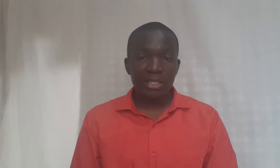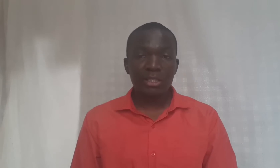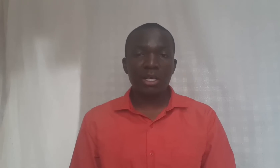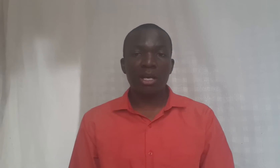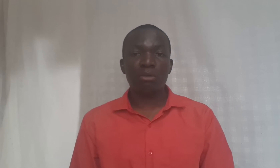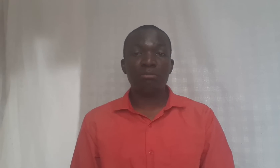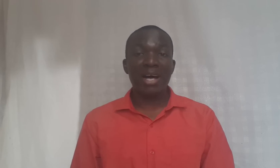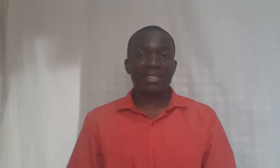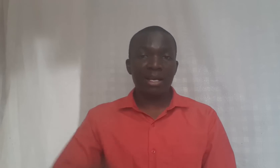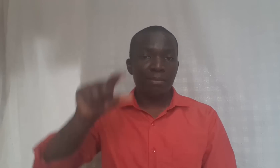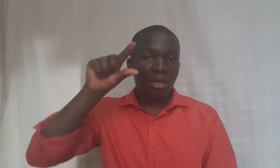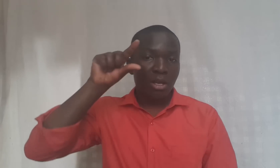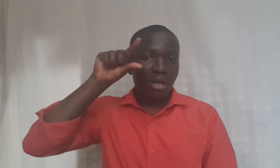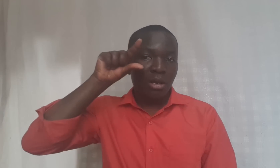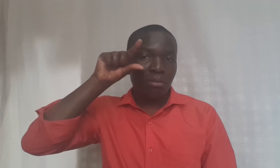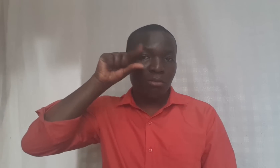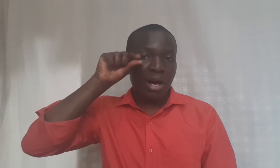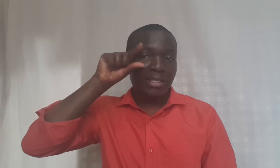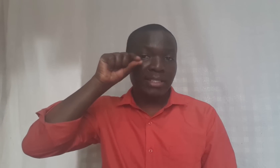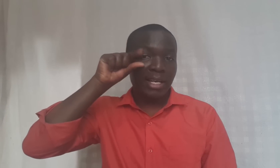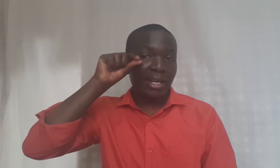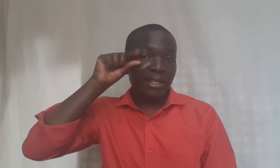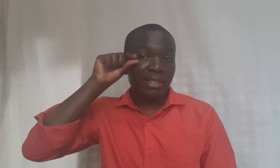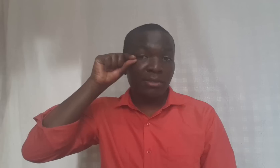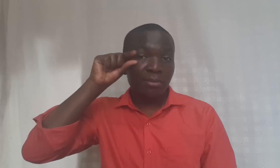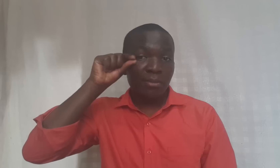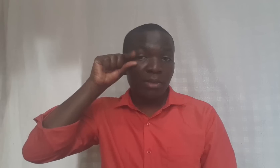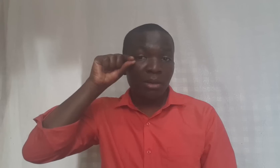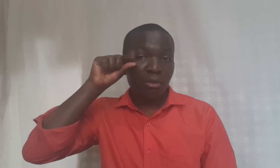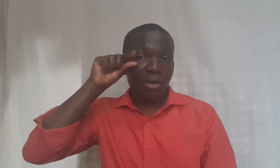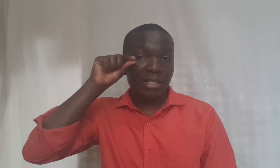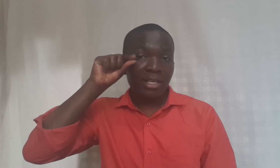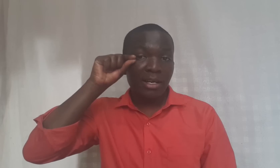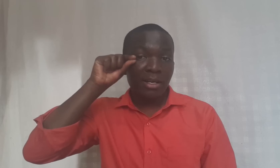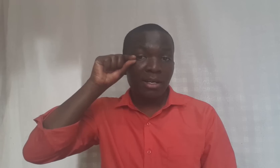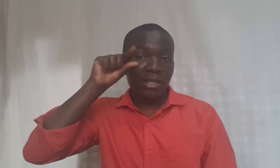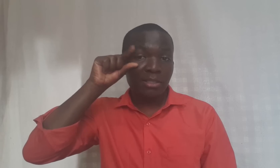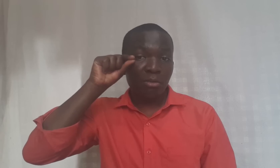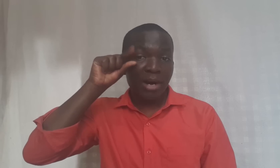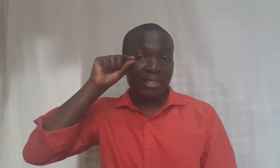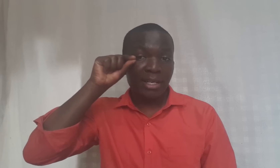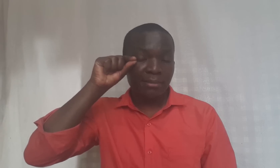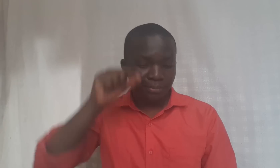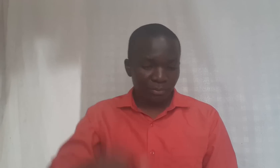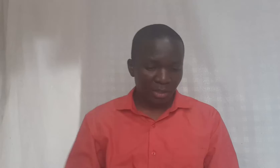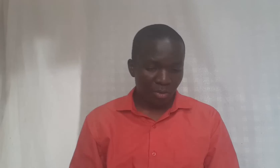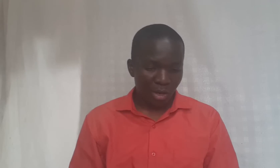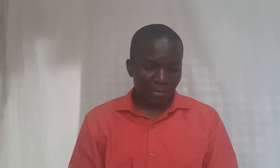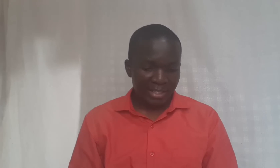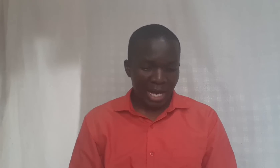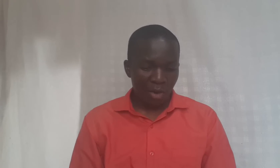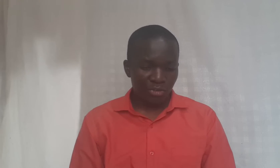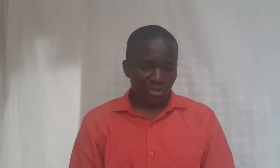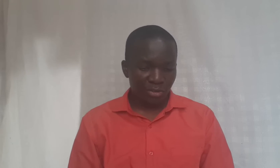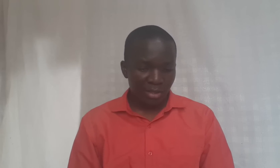is Mombasa. Mombasa is signed like this. Mombasa. That's Mombasa, one of the towns.